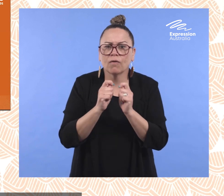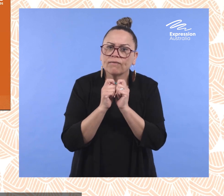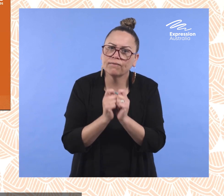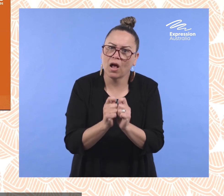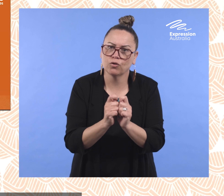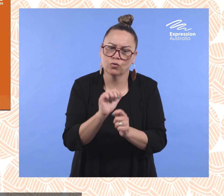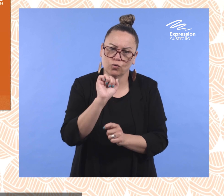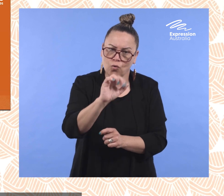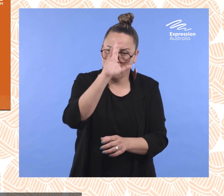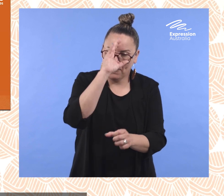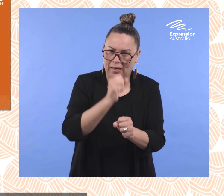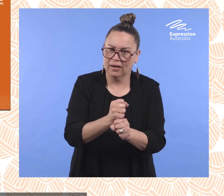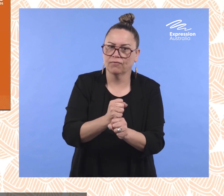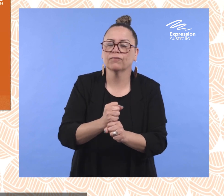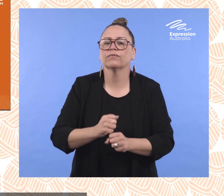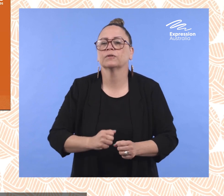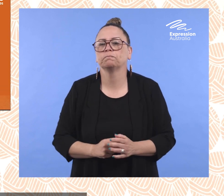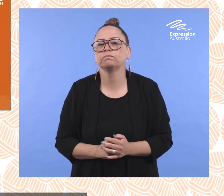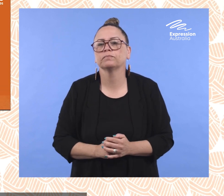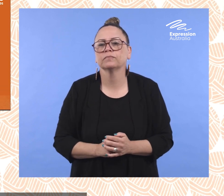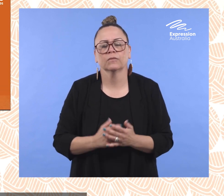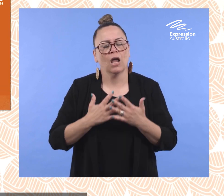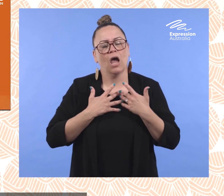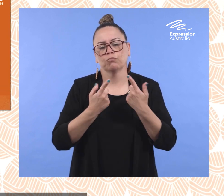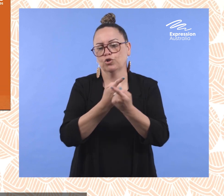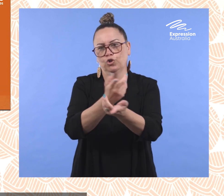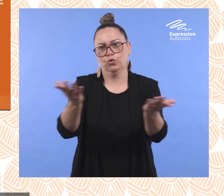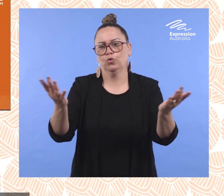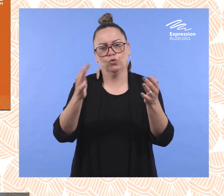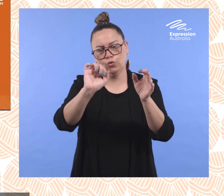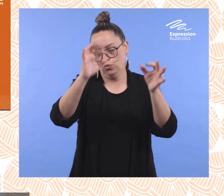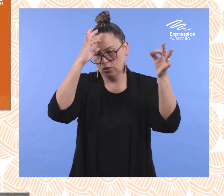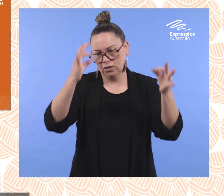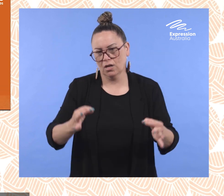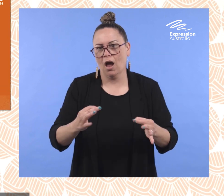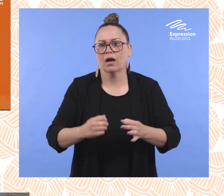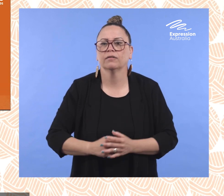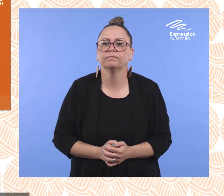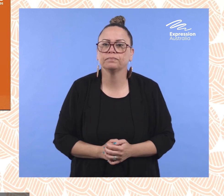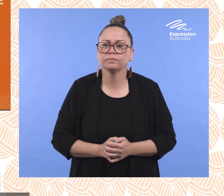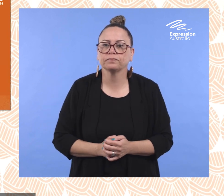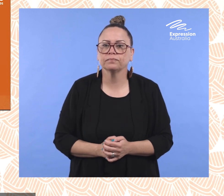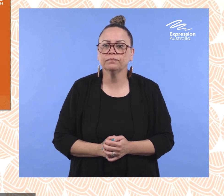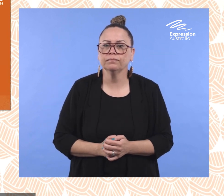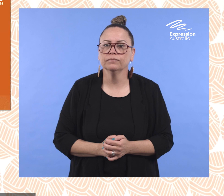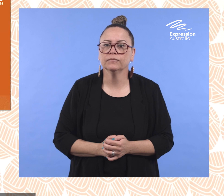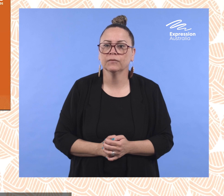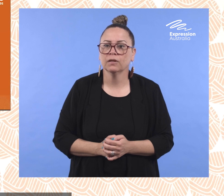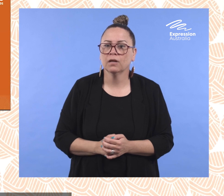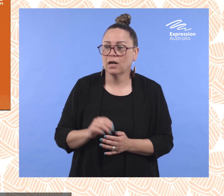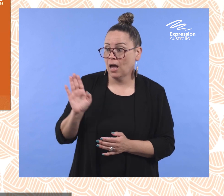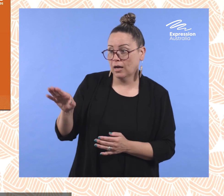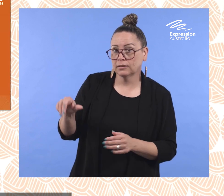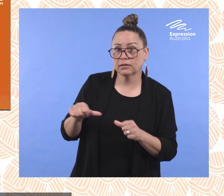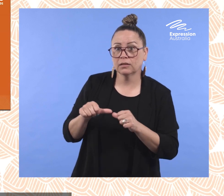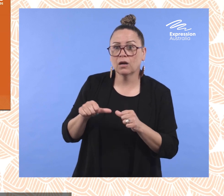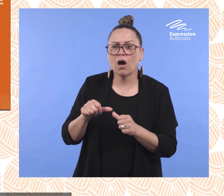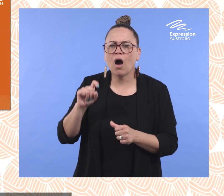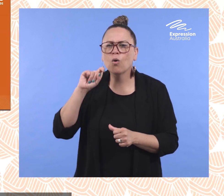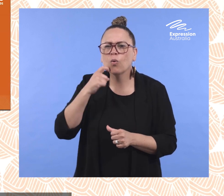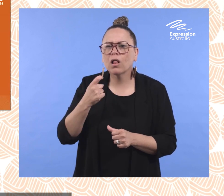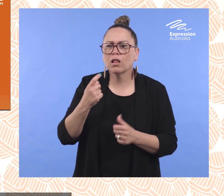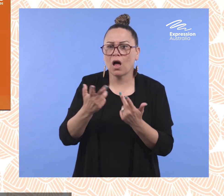and beliefs. Yep. Whichever way that decision might fall. Mm-hmm. Aunty Munya, I'm going to